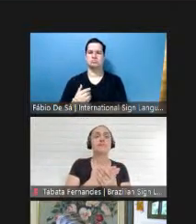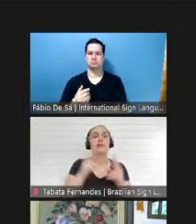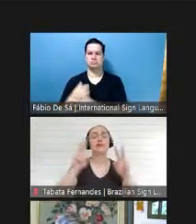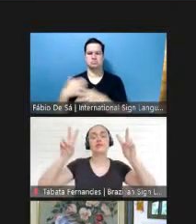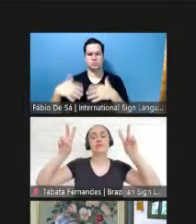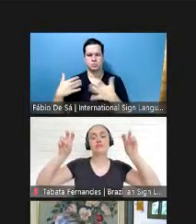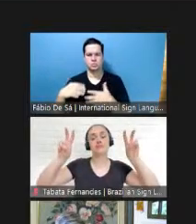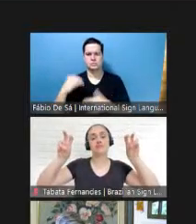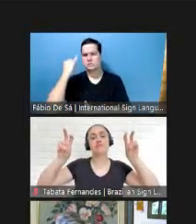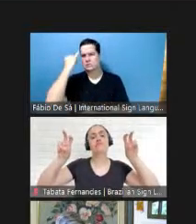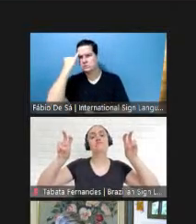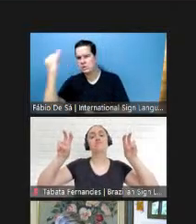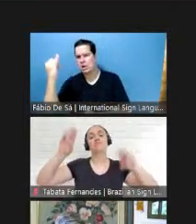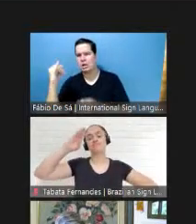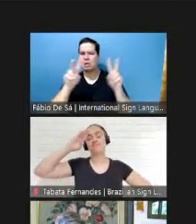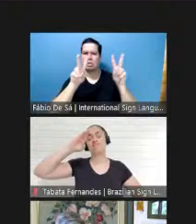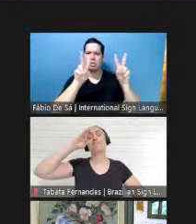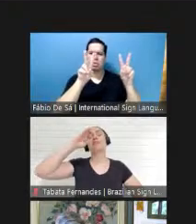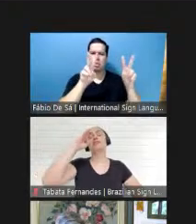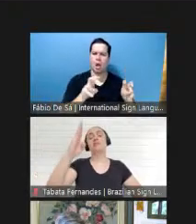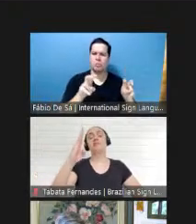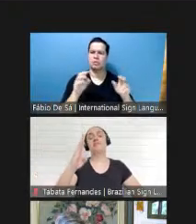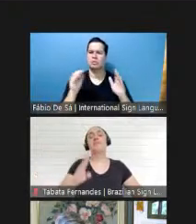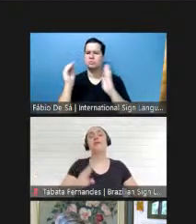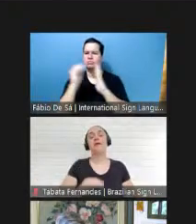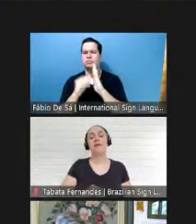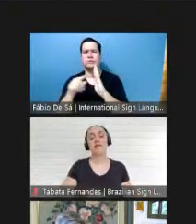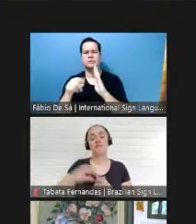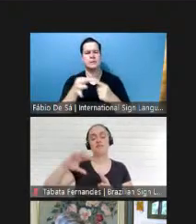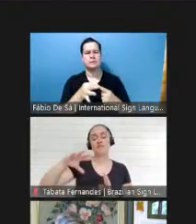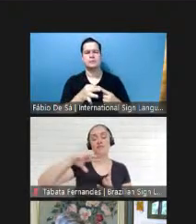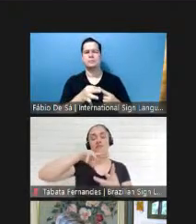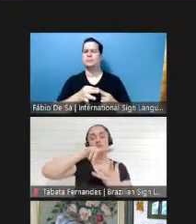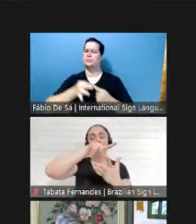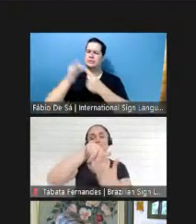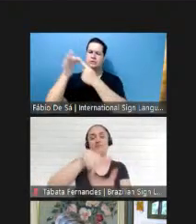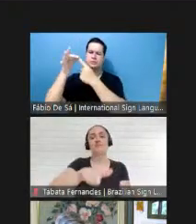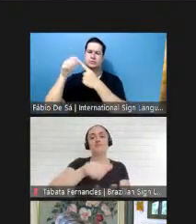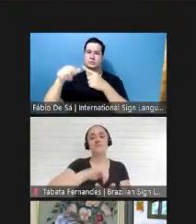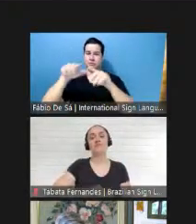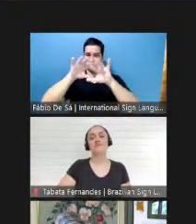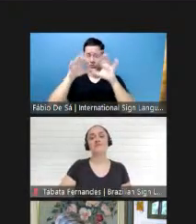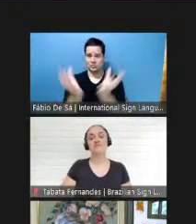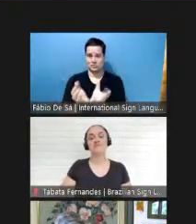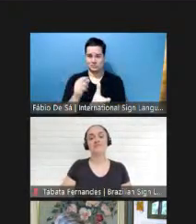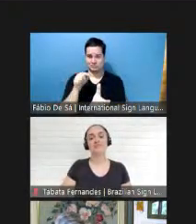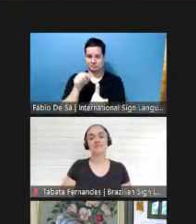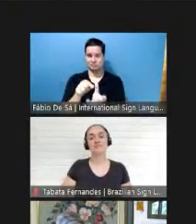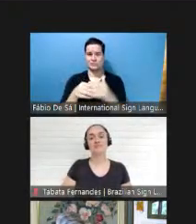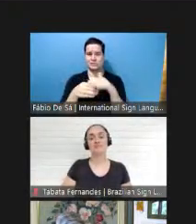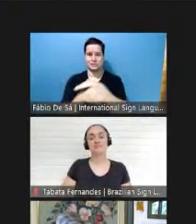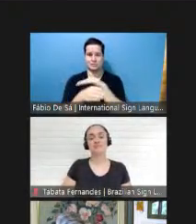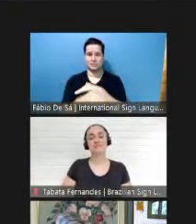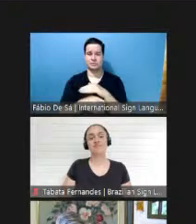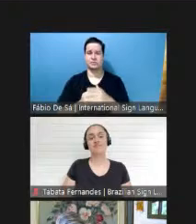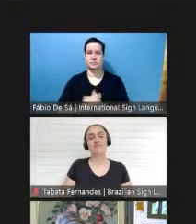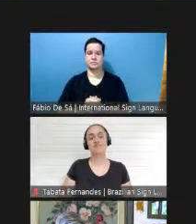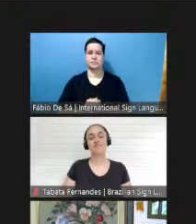really as a priority around the world. So thank you, everyone.